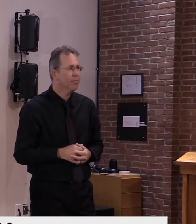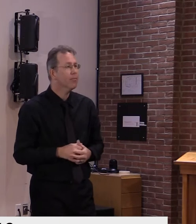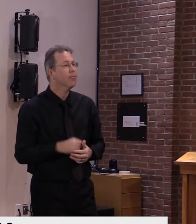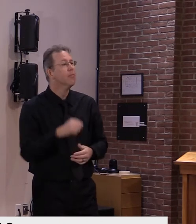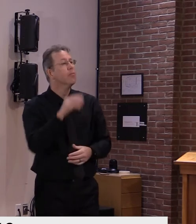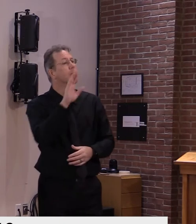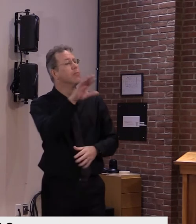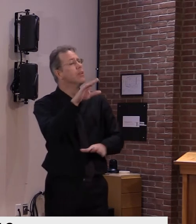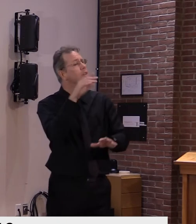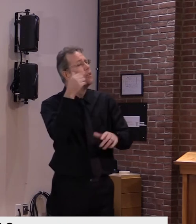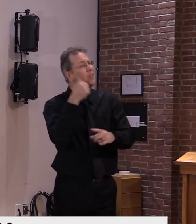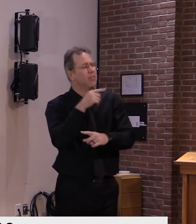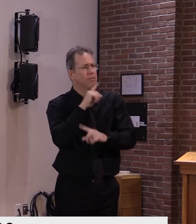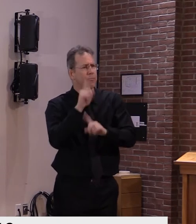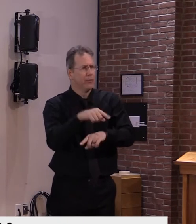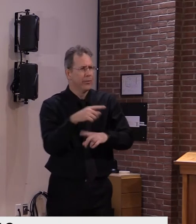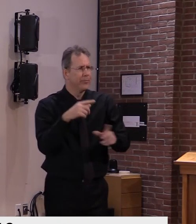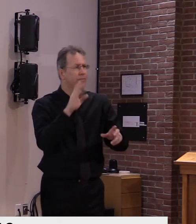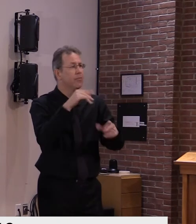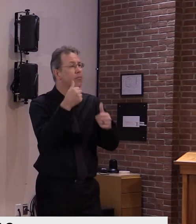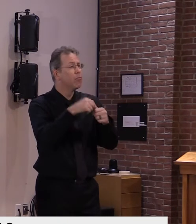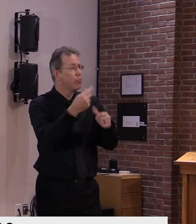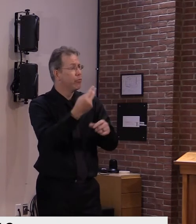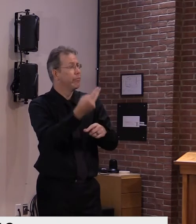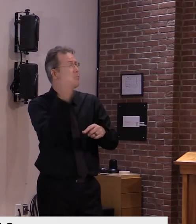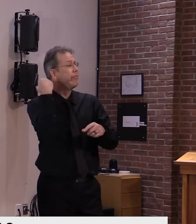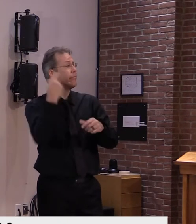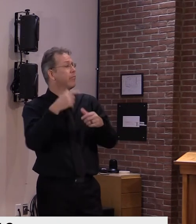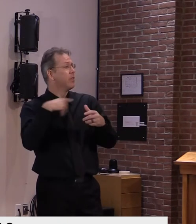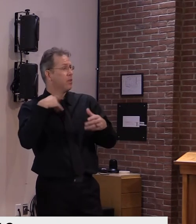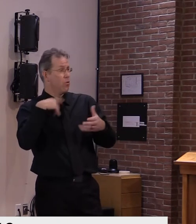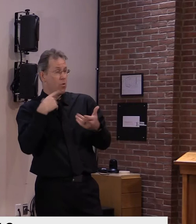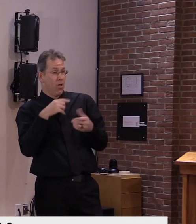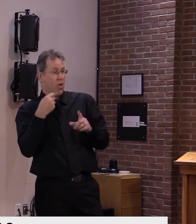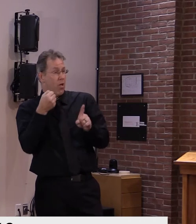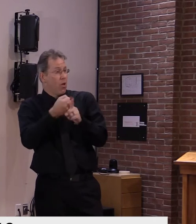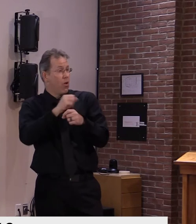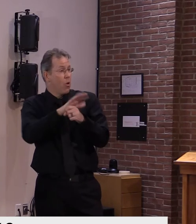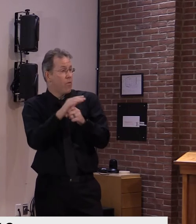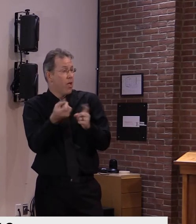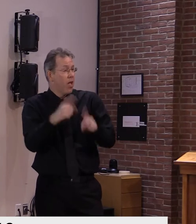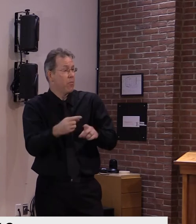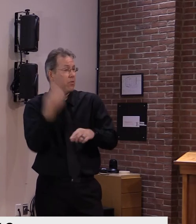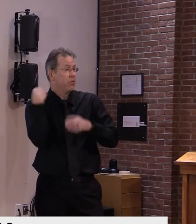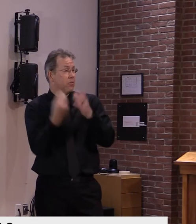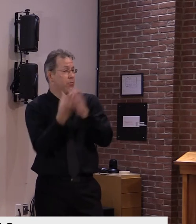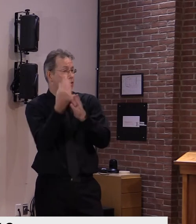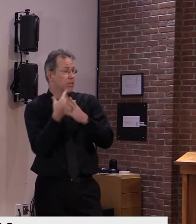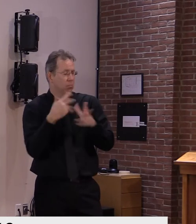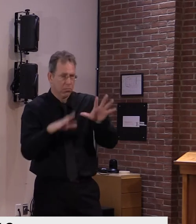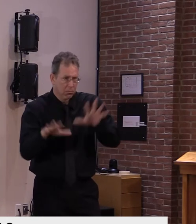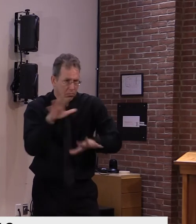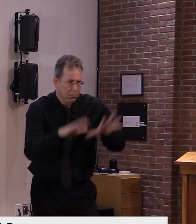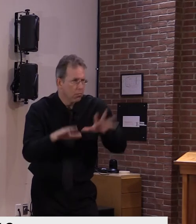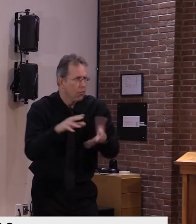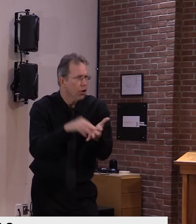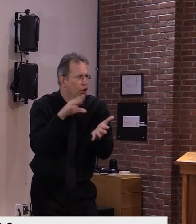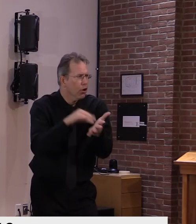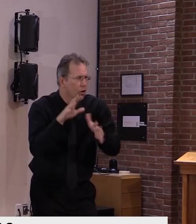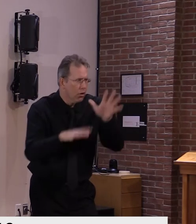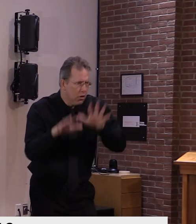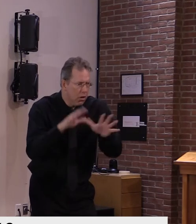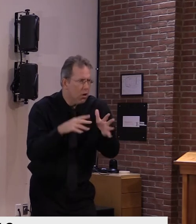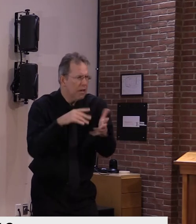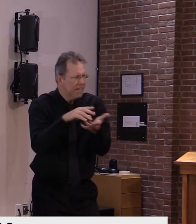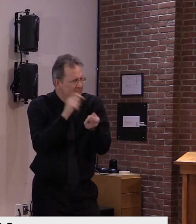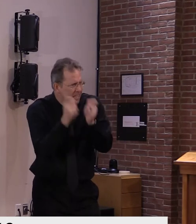we've evolved since the very beginning. We've learned so much, and we've tried to be strategic in some of the guidelines,